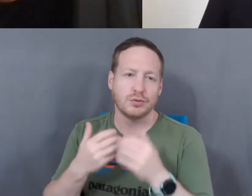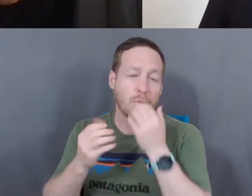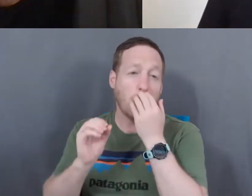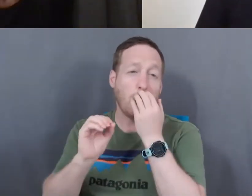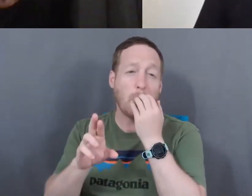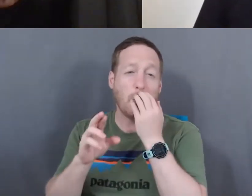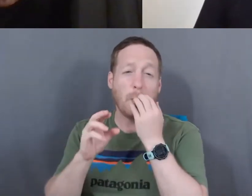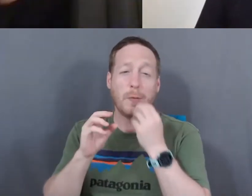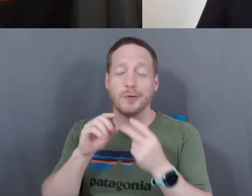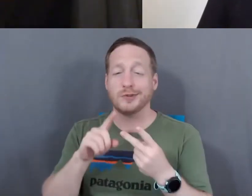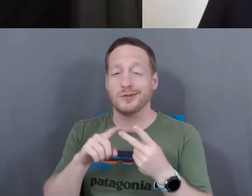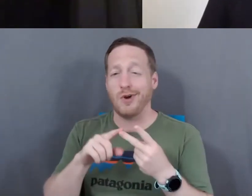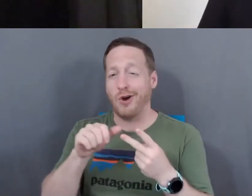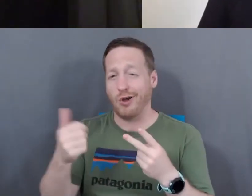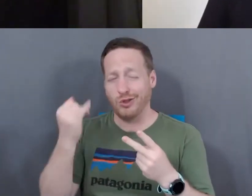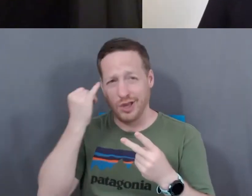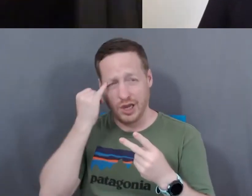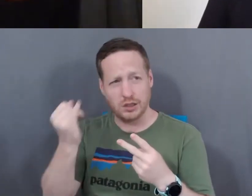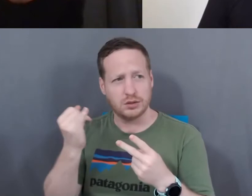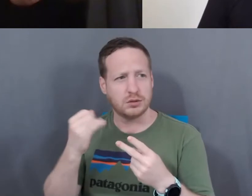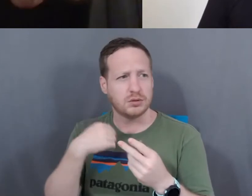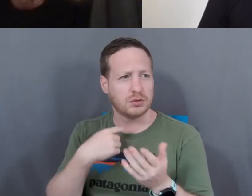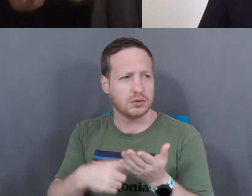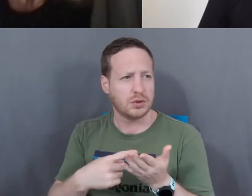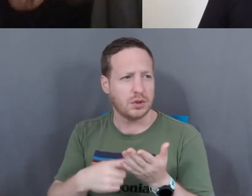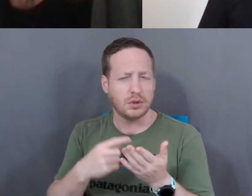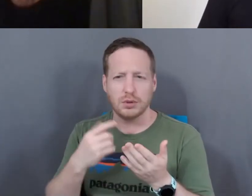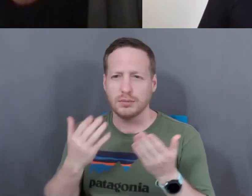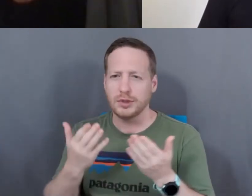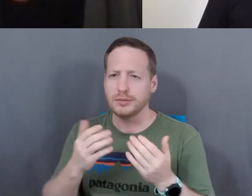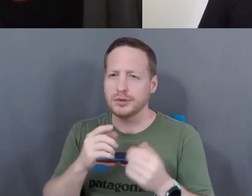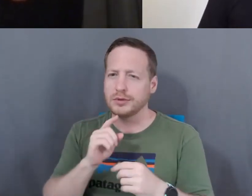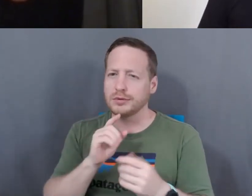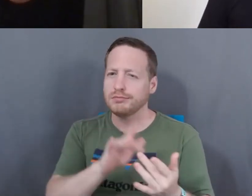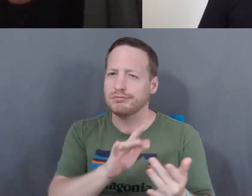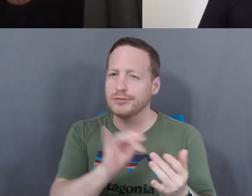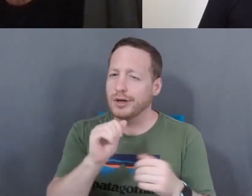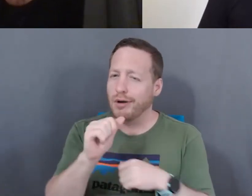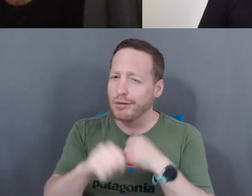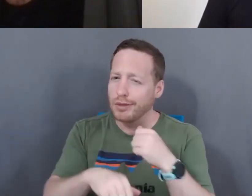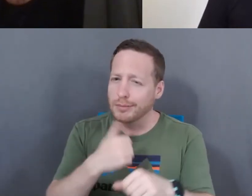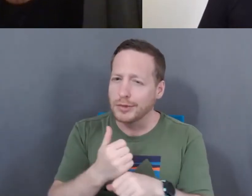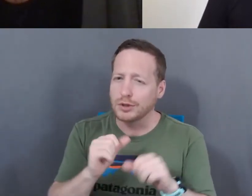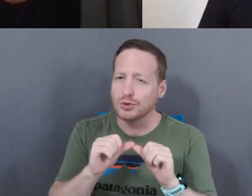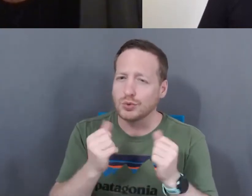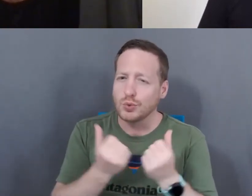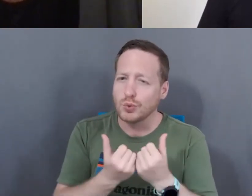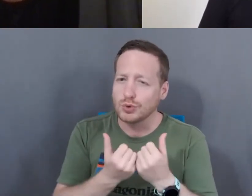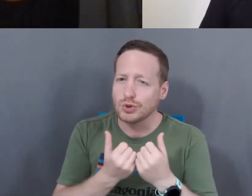we're not used to hearing. It'd be great to have them involved. And we'd like to also, we talked about other ideas about reaching out